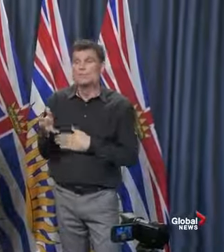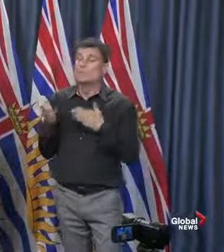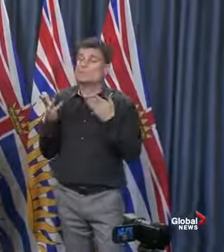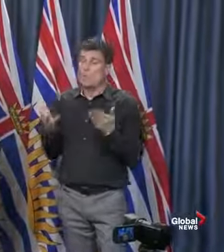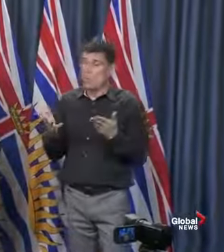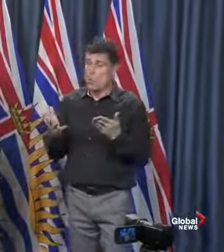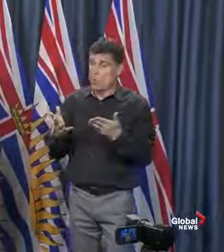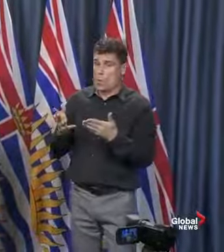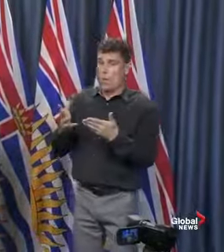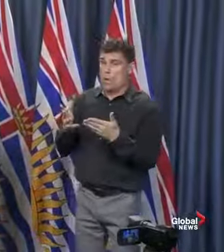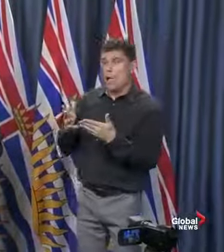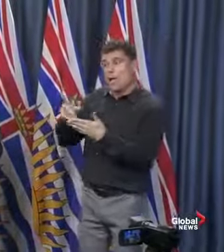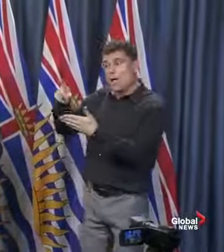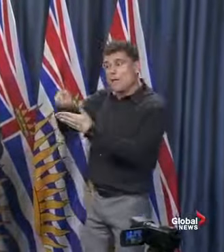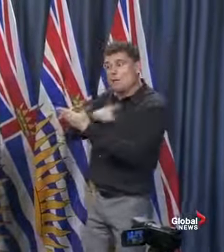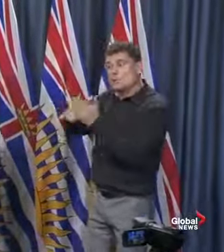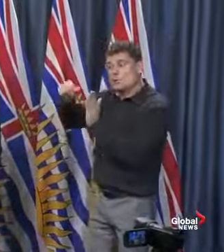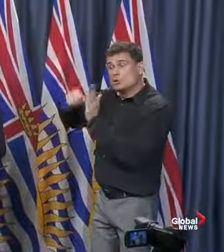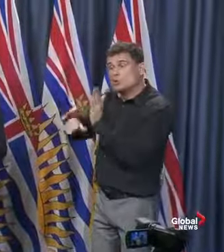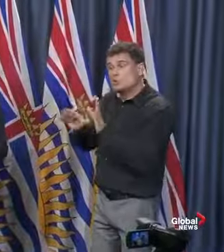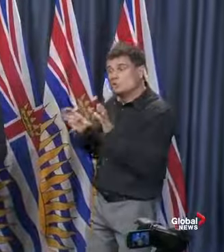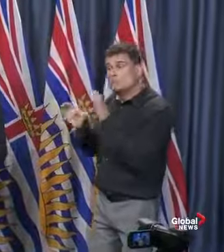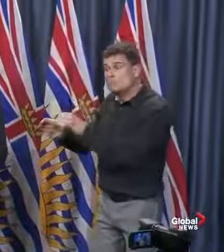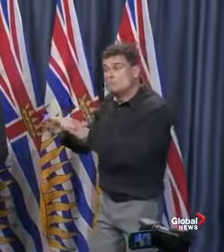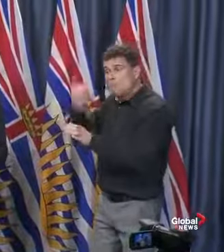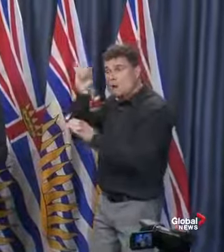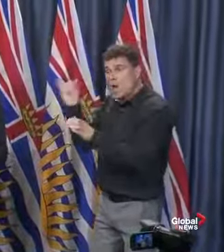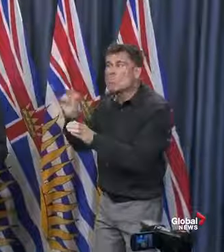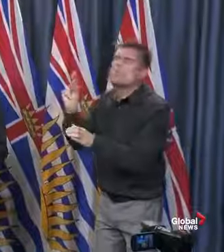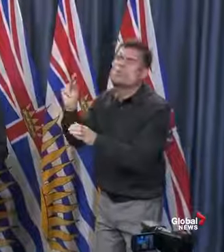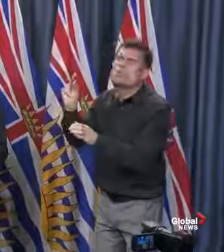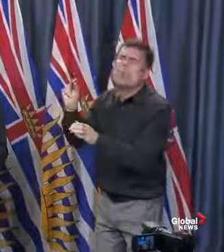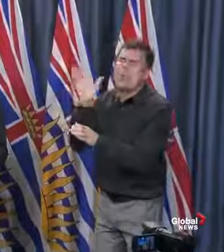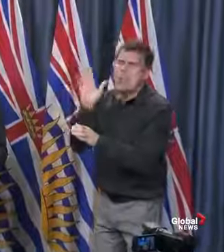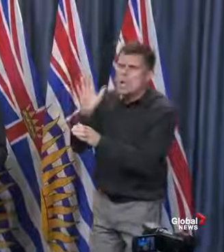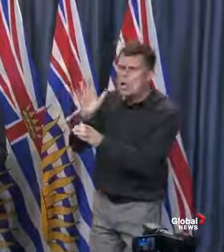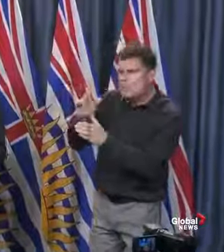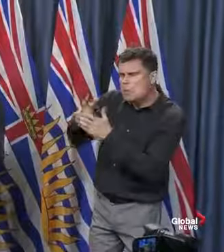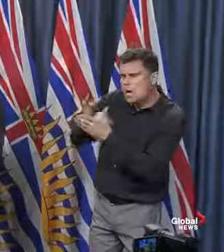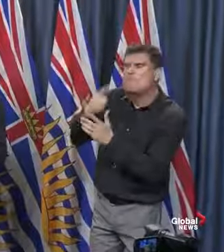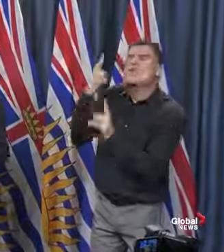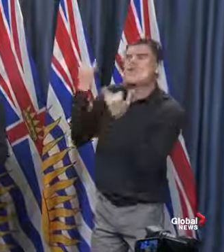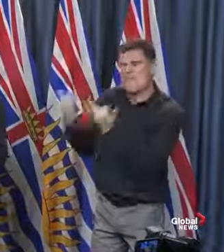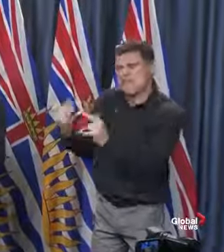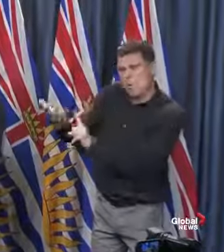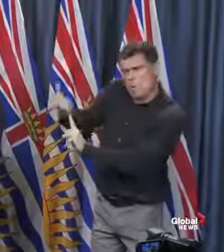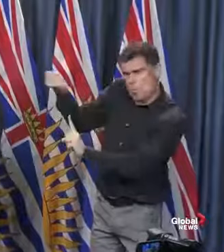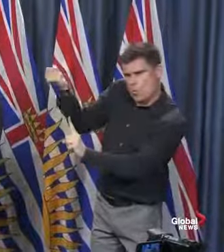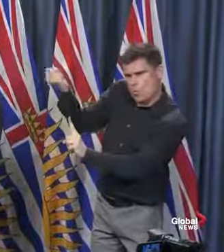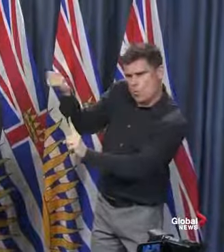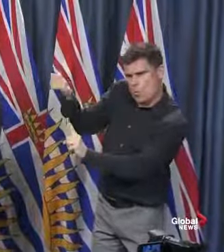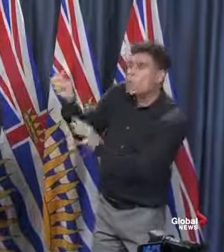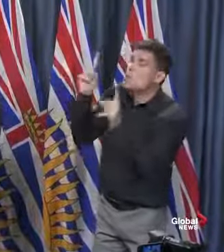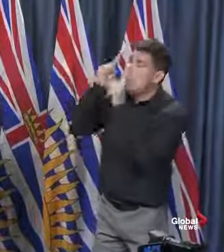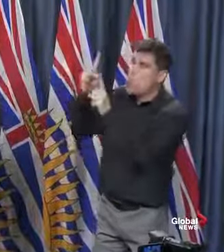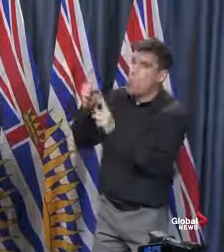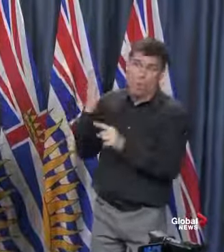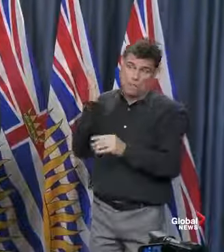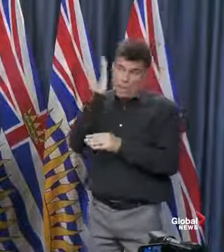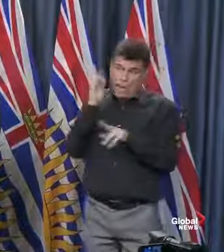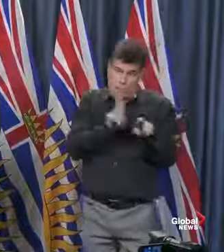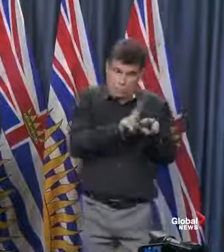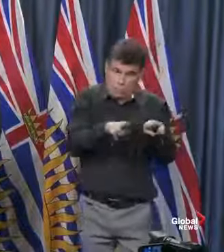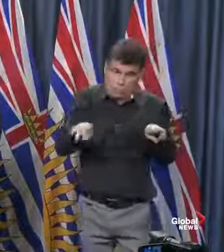time, inevitably empty beds. We think this is a necessary step. You have to prepare. Again, we don't need it